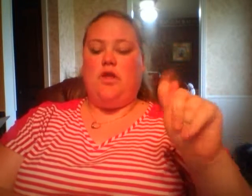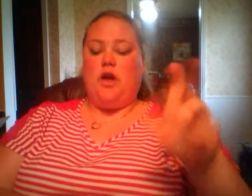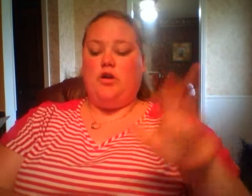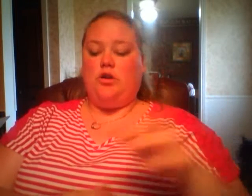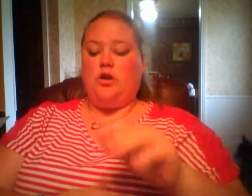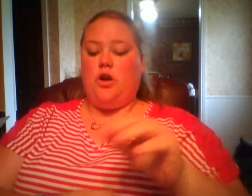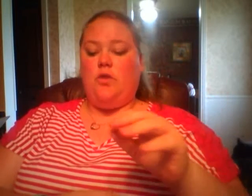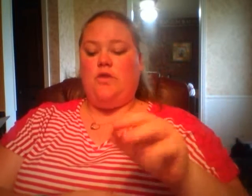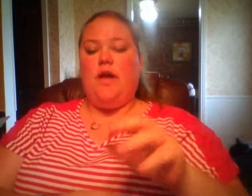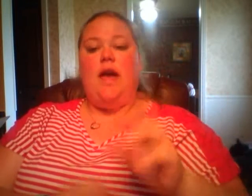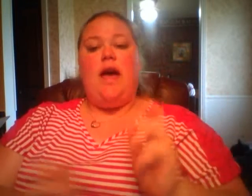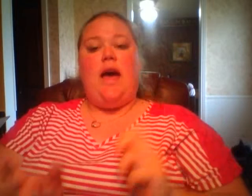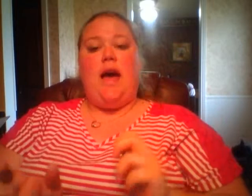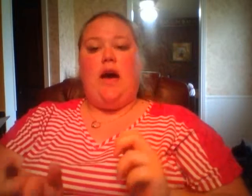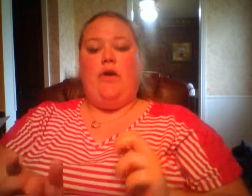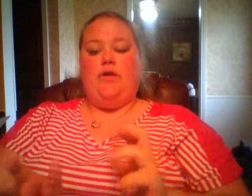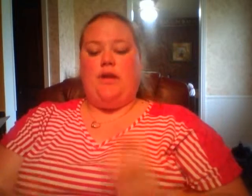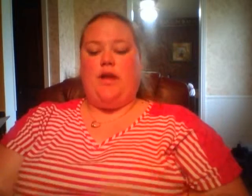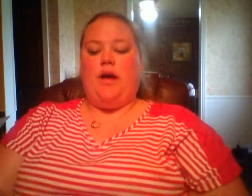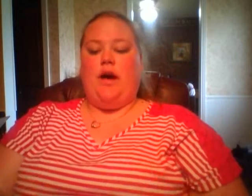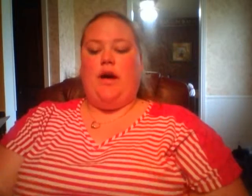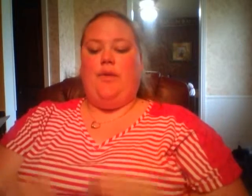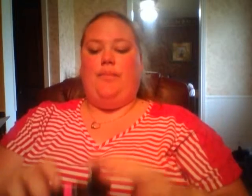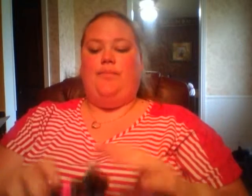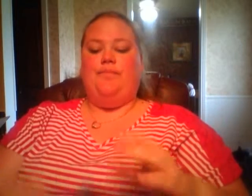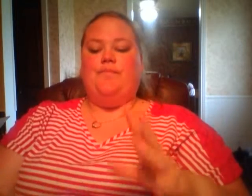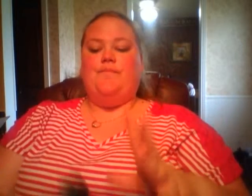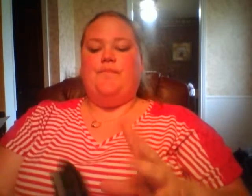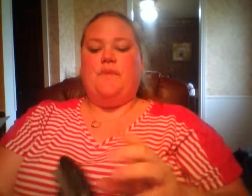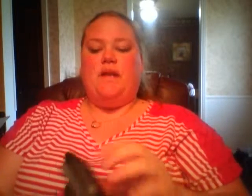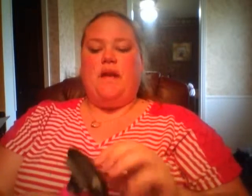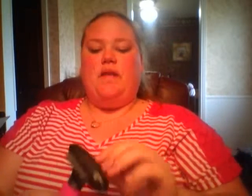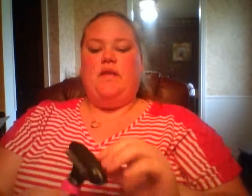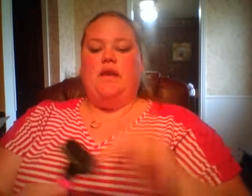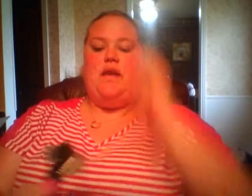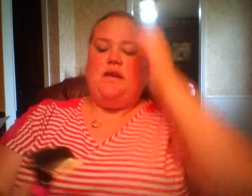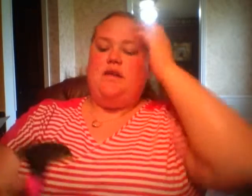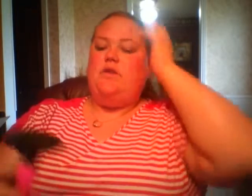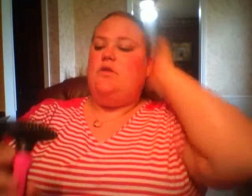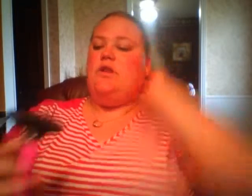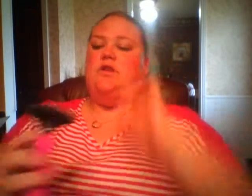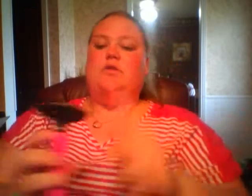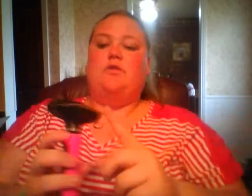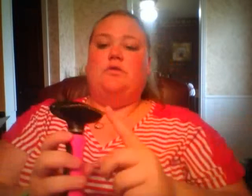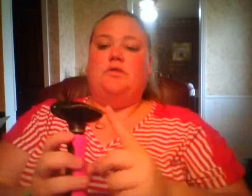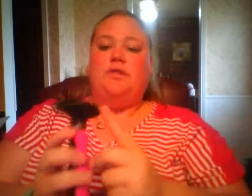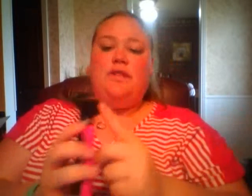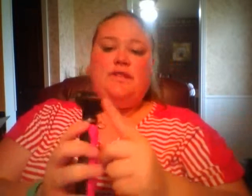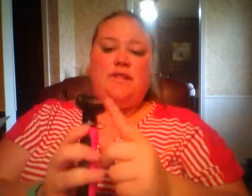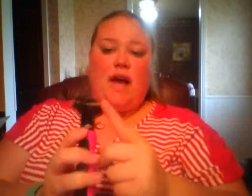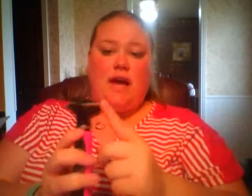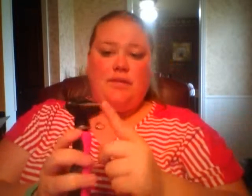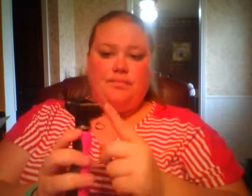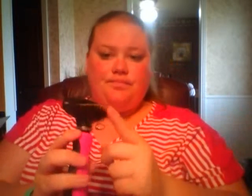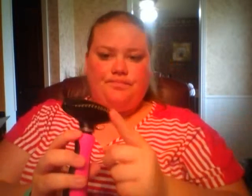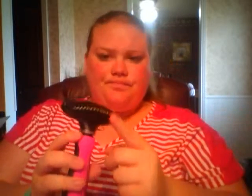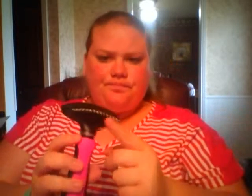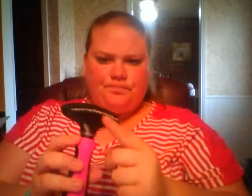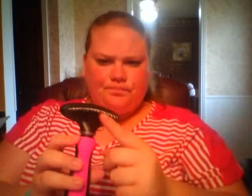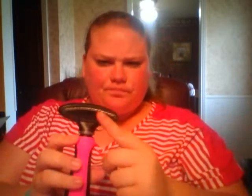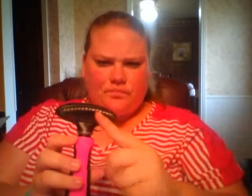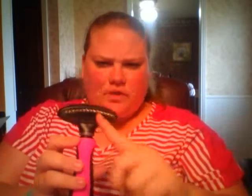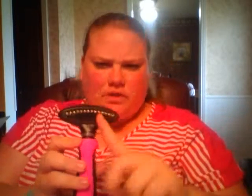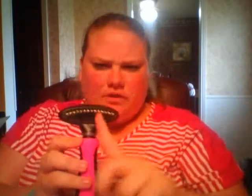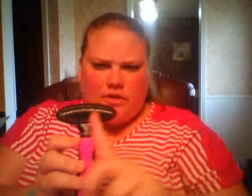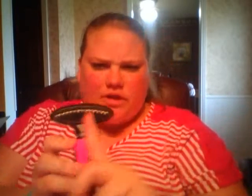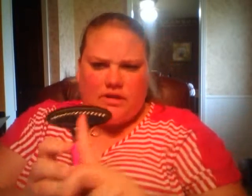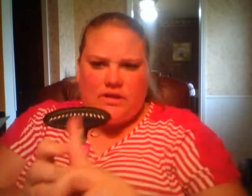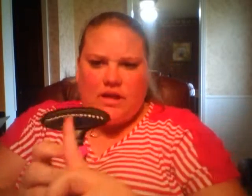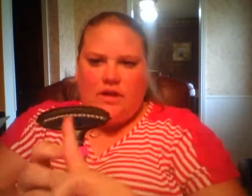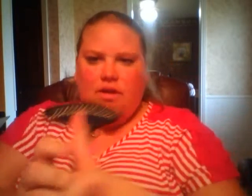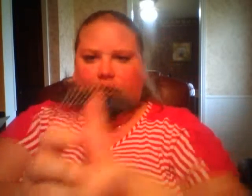the undercoat out. And then you can use this side. I don't know if you can tell